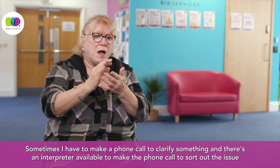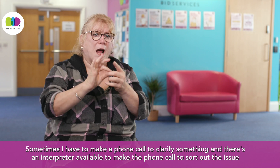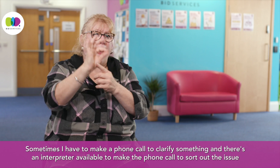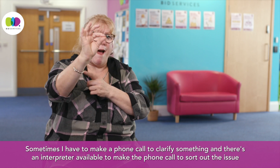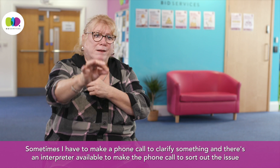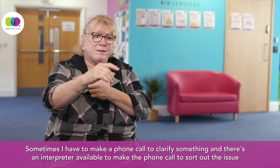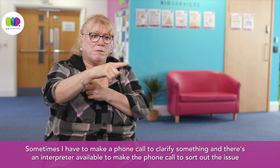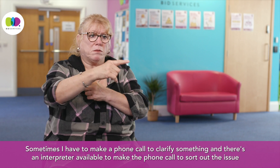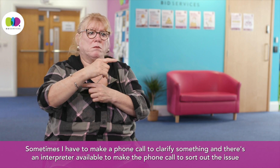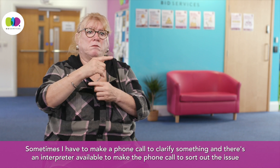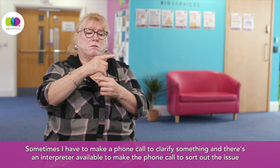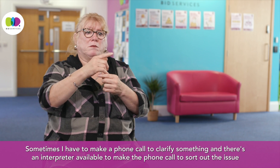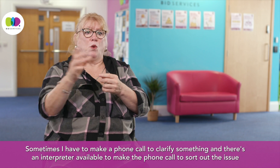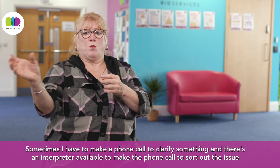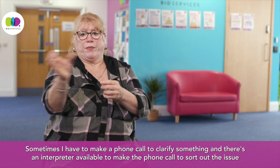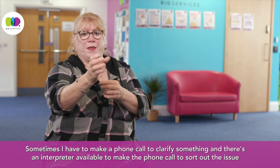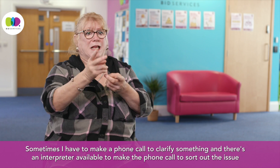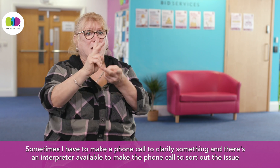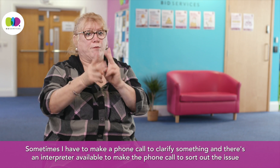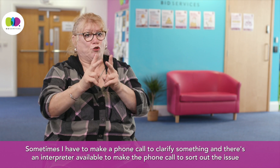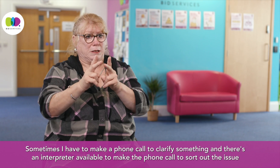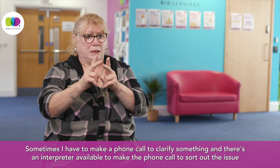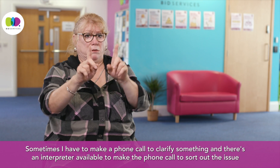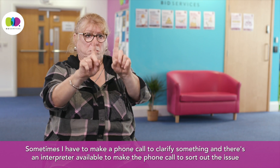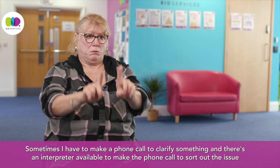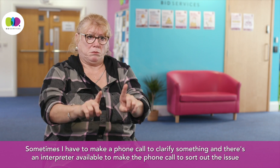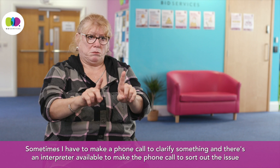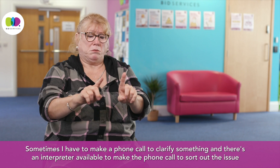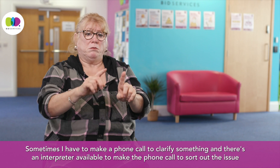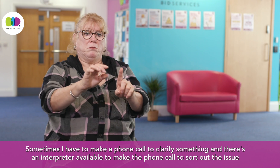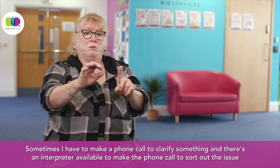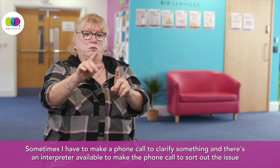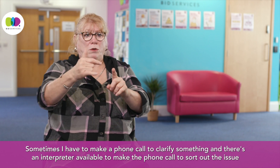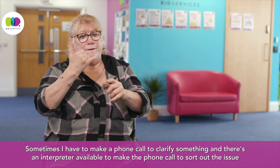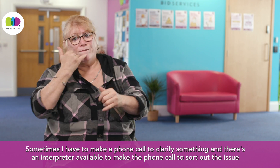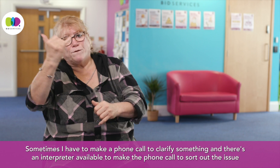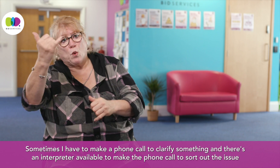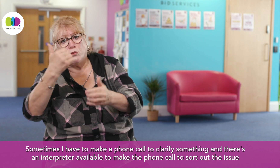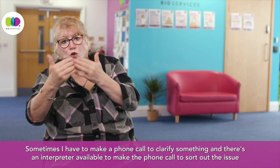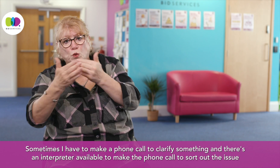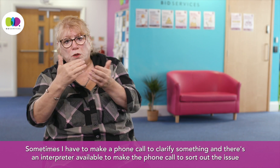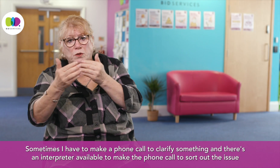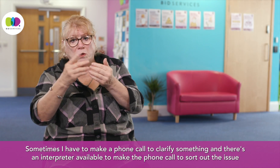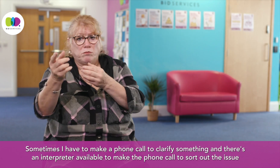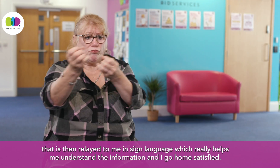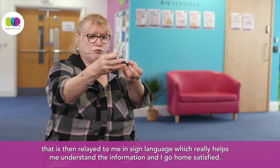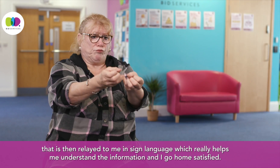Sometimes I have to make a phone call to clarify something and there's an interpreter available to make the phone call to sort out the issue that